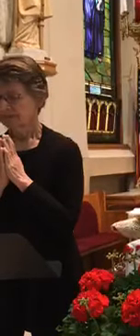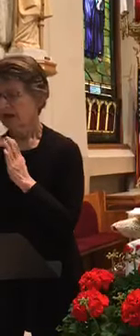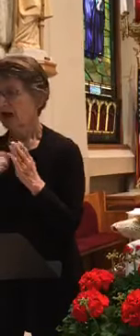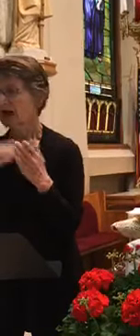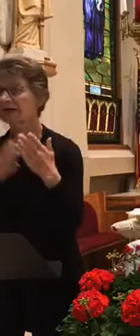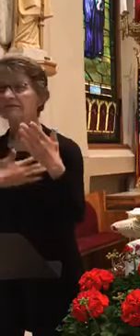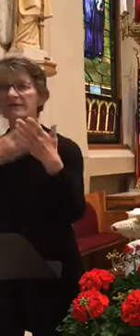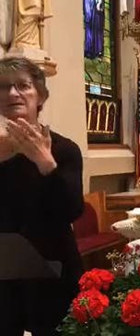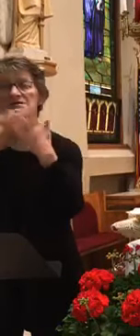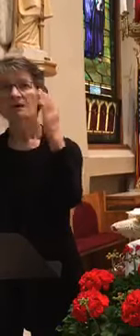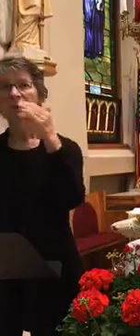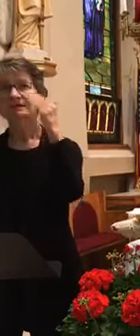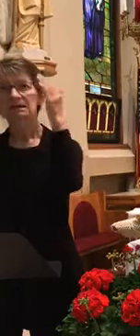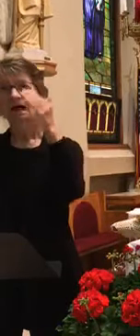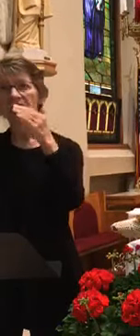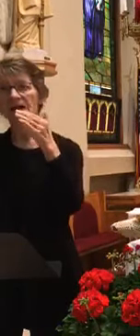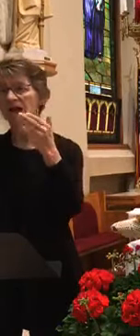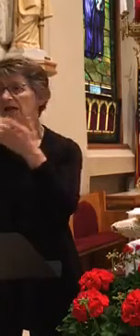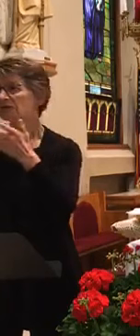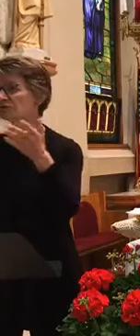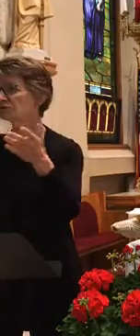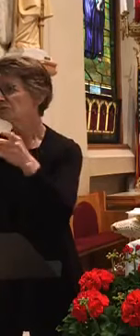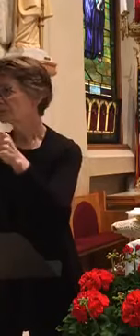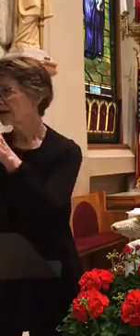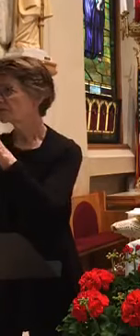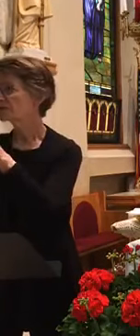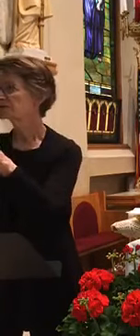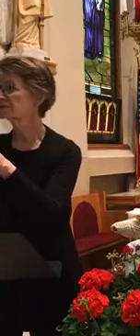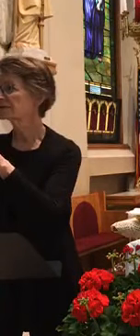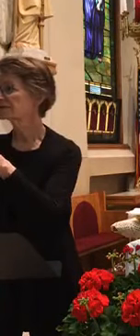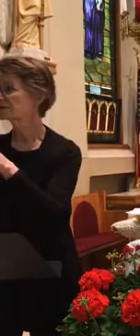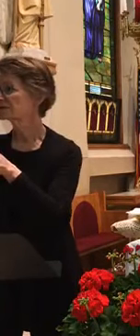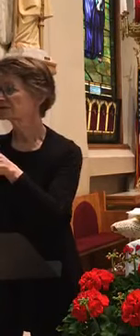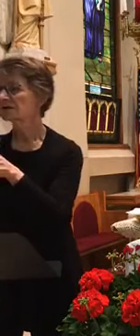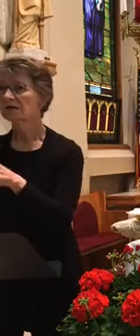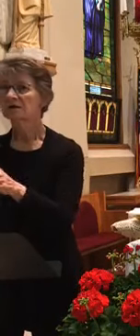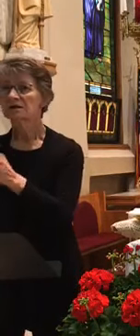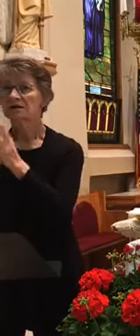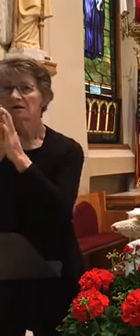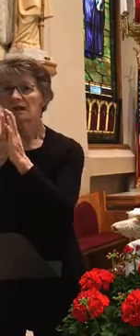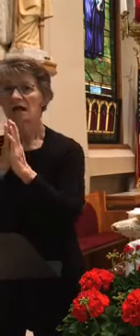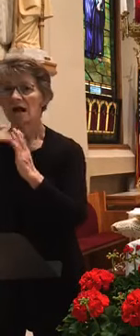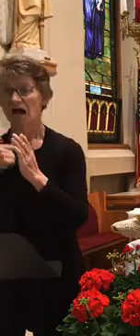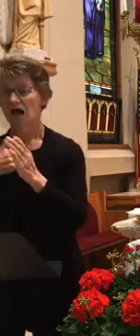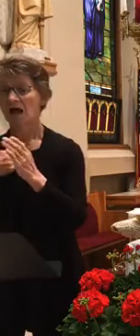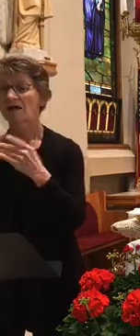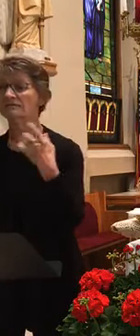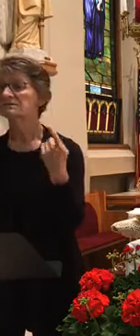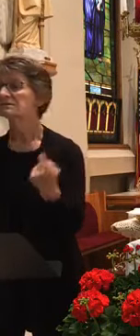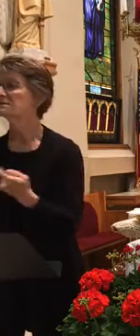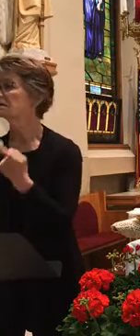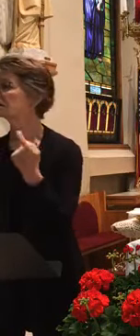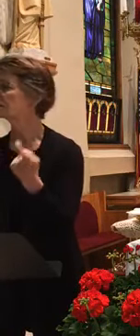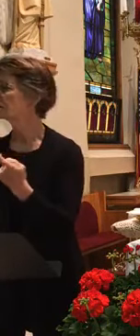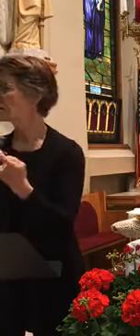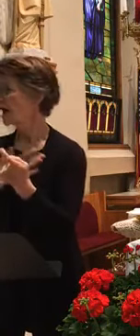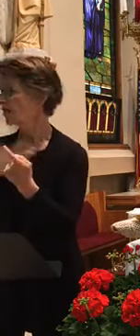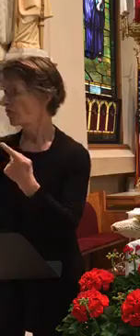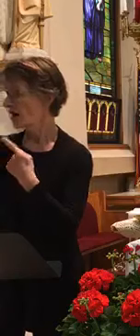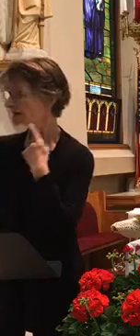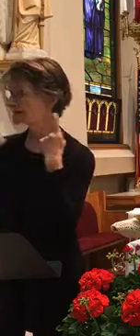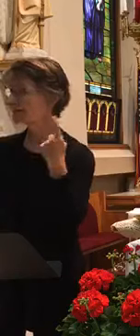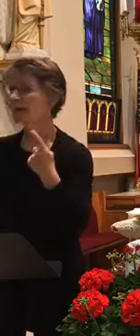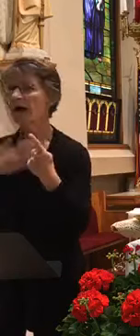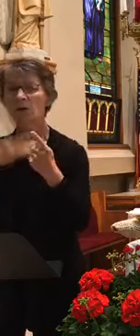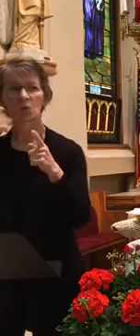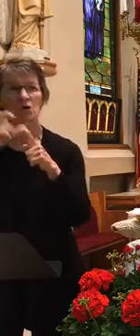I confess to Almighty God and to you, my brothers and sisters, that I have greatly sinned in my